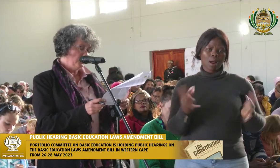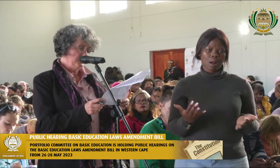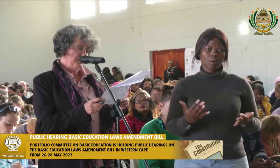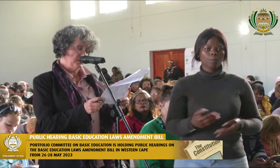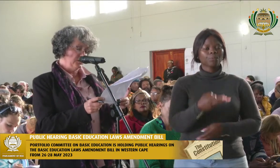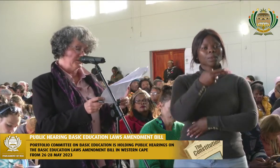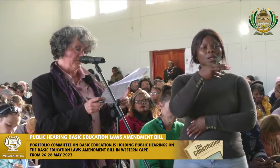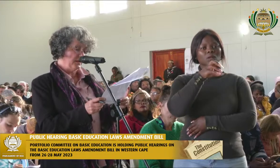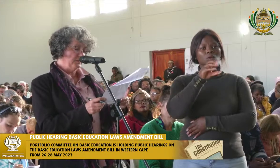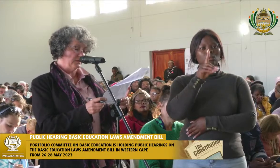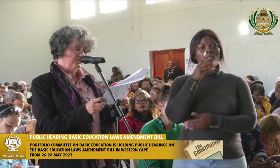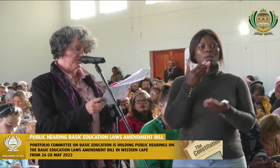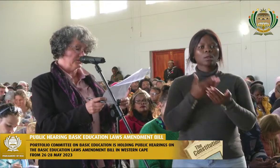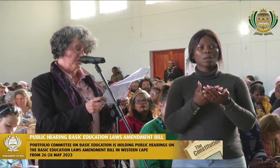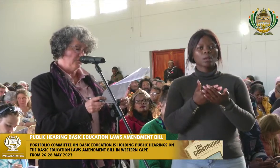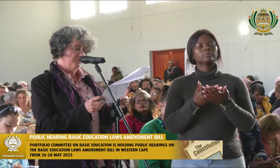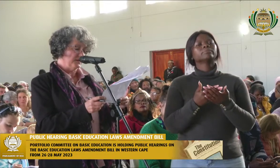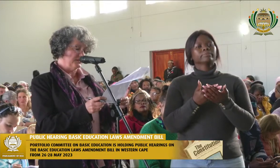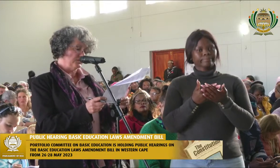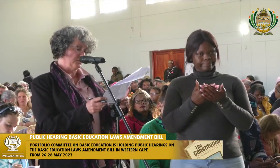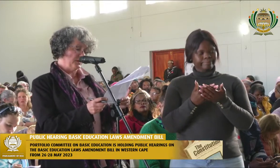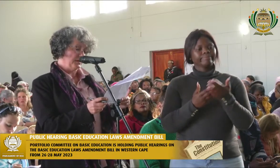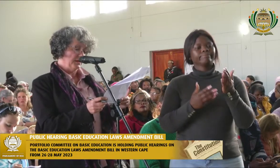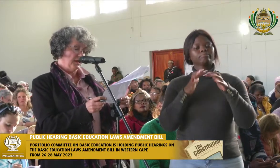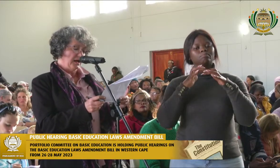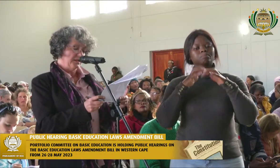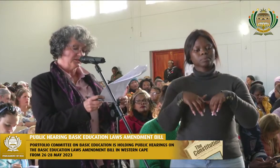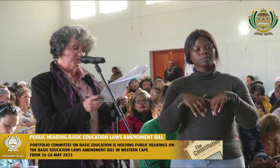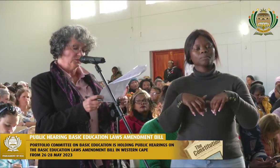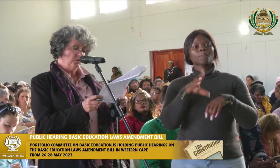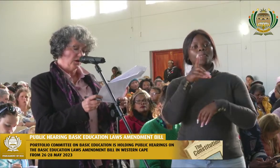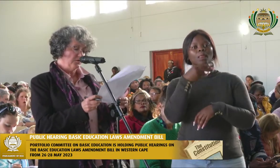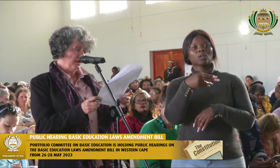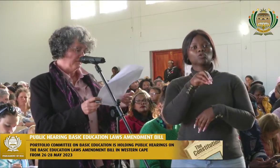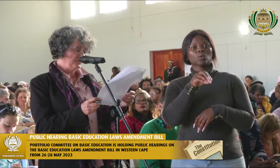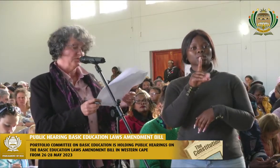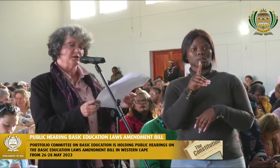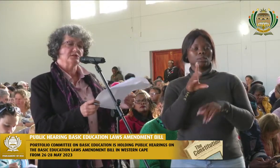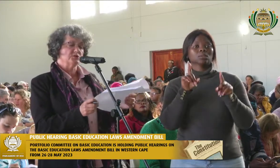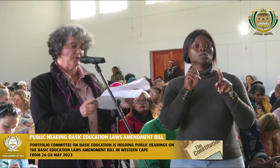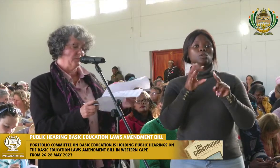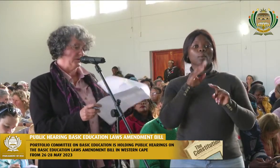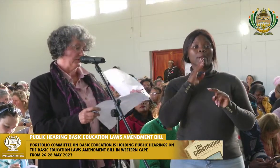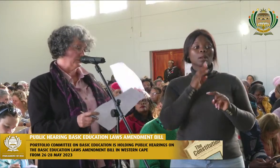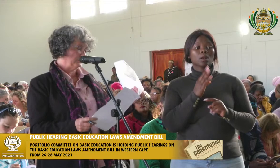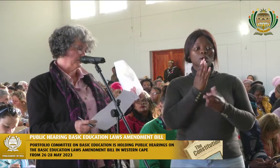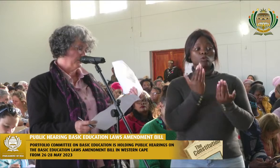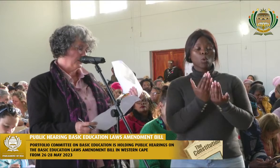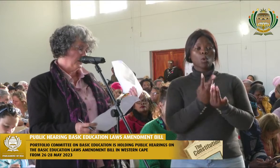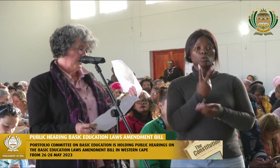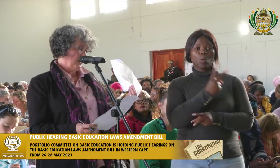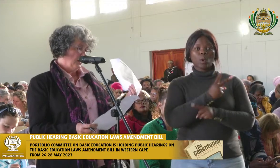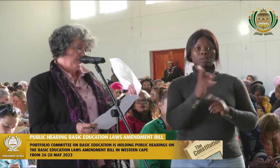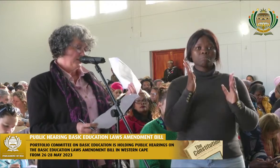of a department can use the Bella Bill to dissolve the SGB, and the school will only have 2 weeks to appeal.